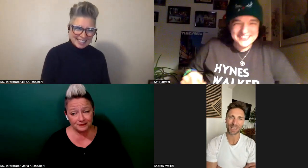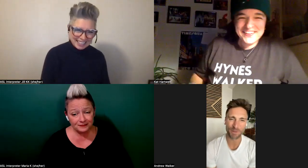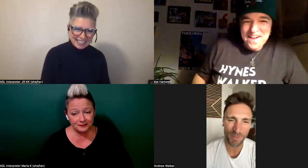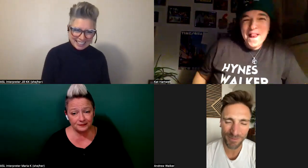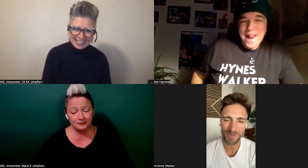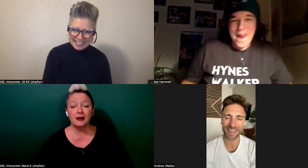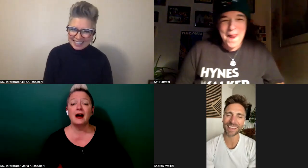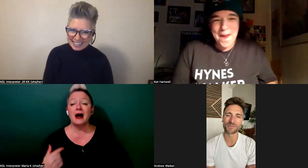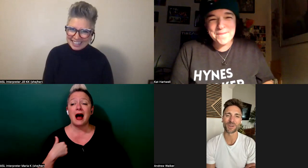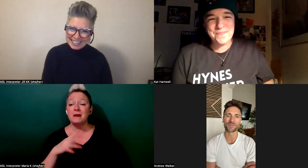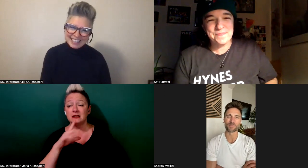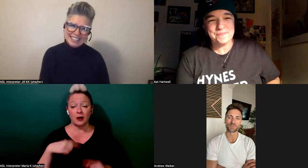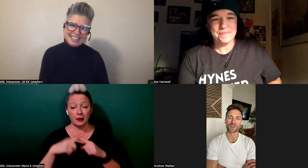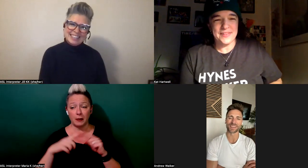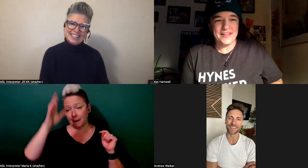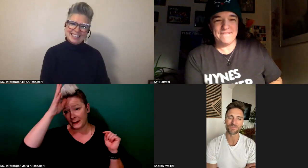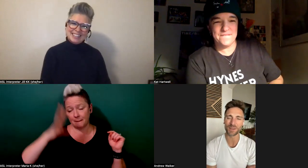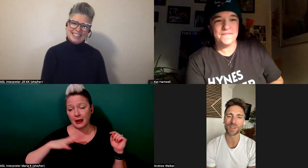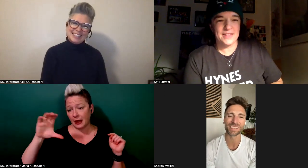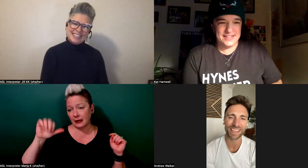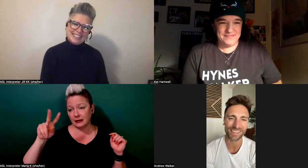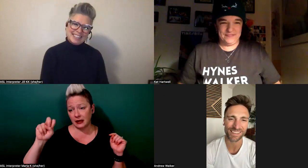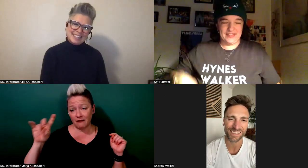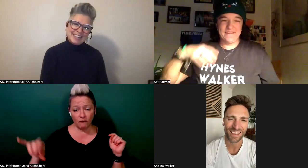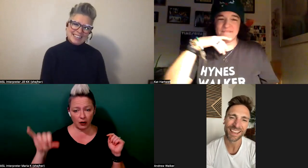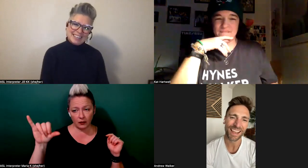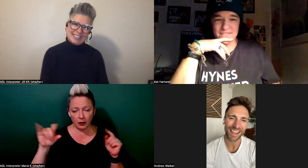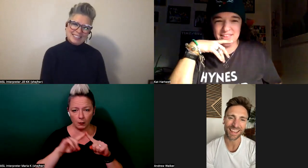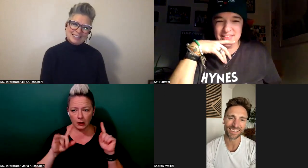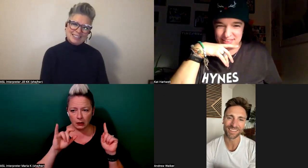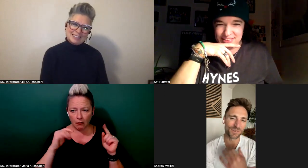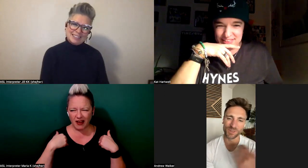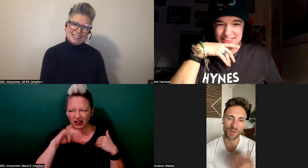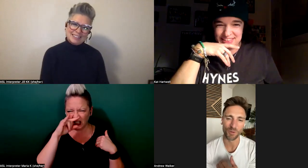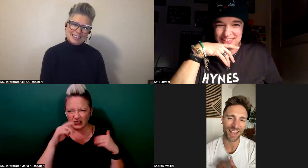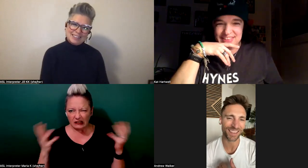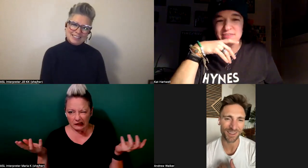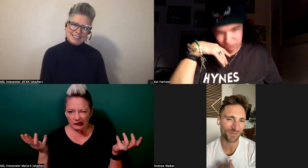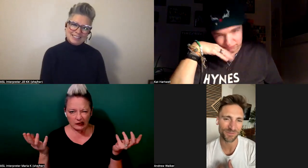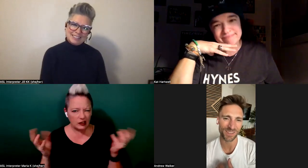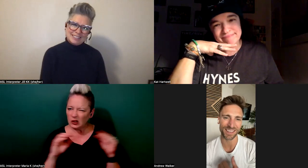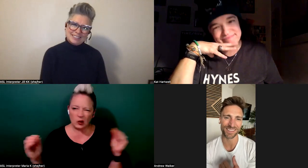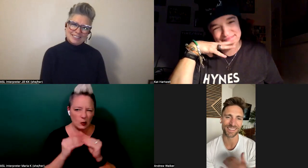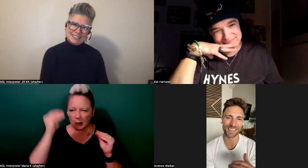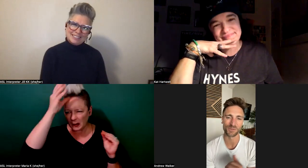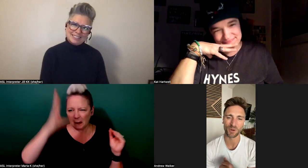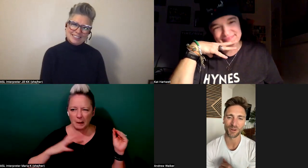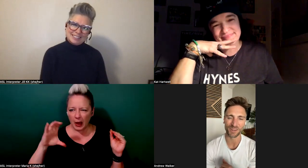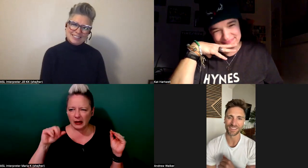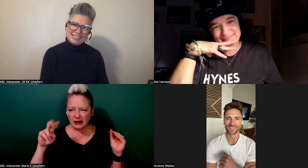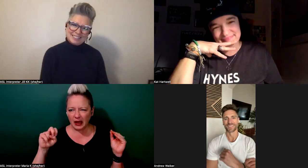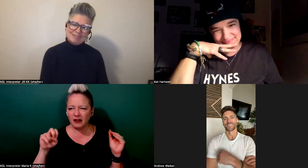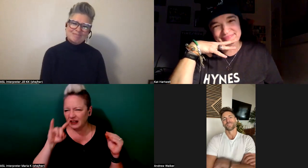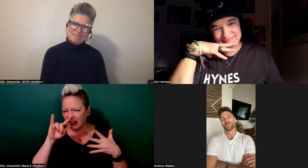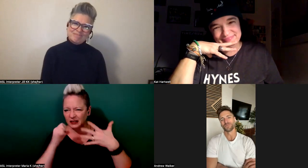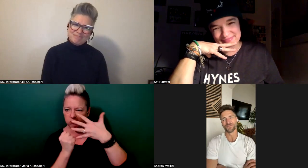been talking about my man cave forever, but then we had kids, and there was no more man cave. The kids were the